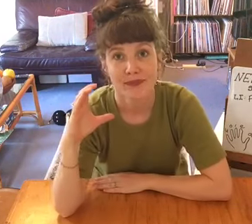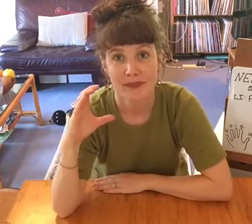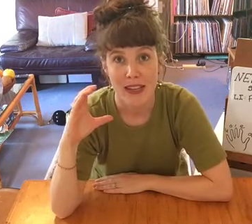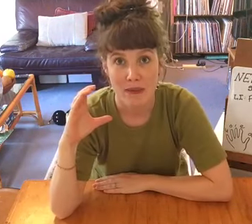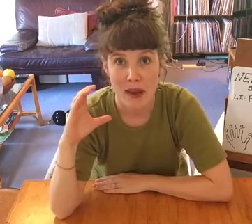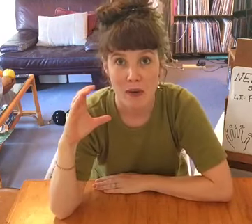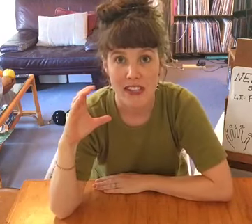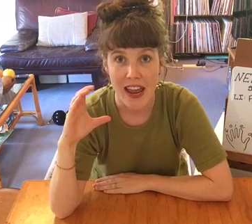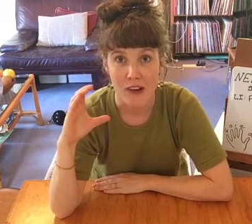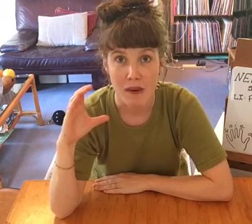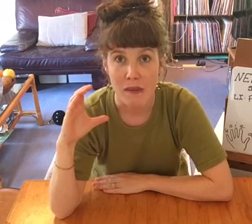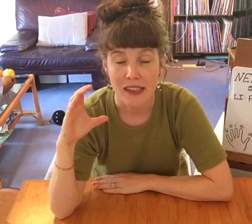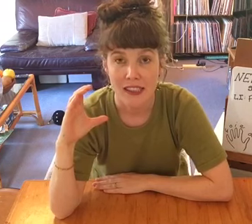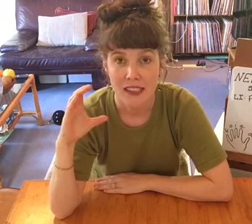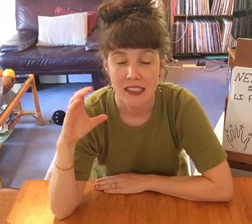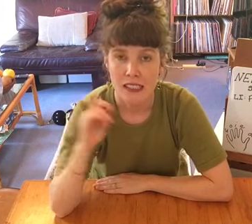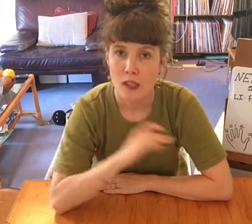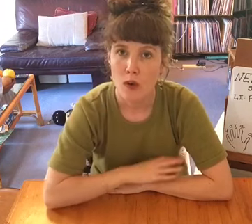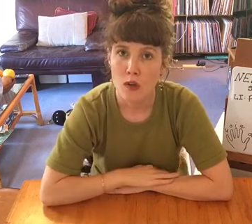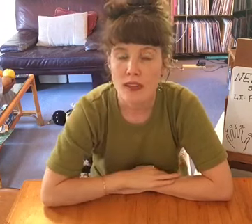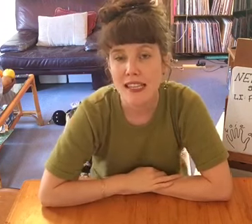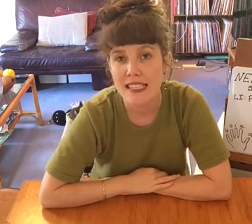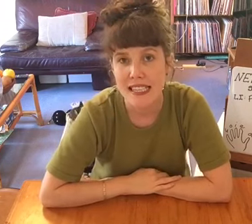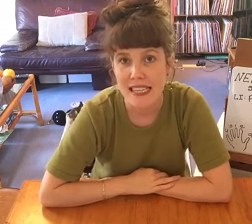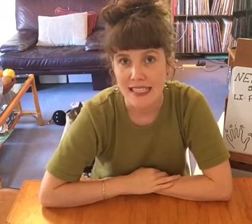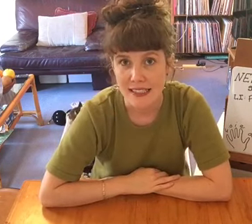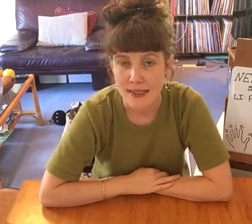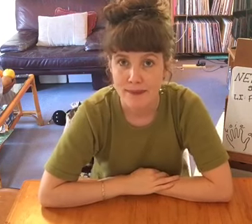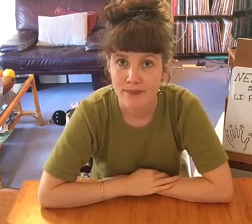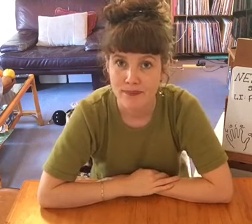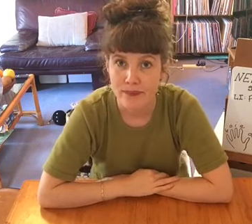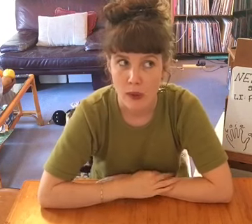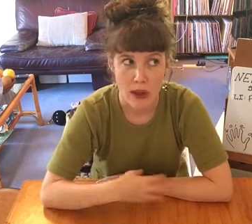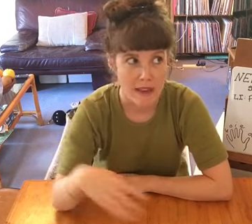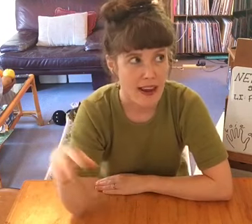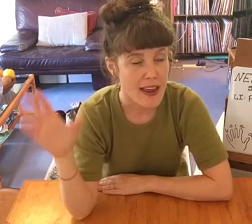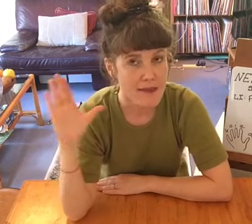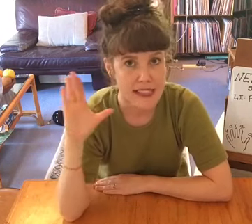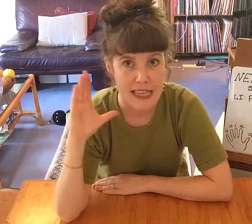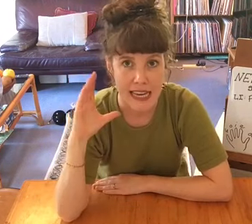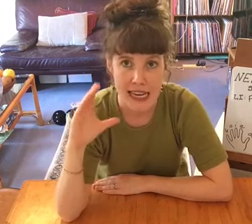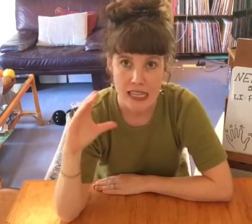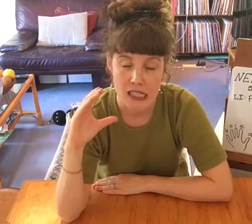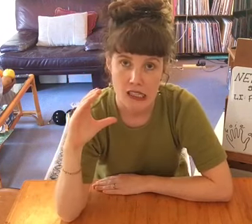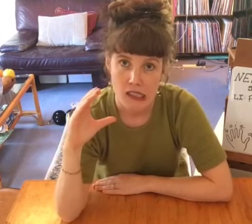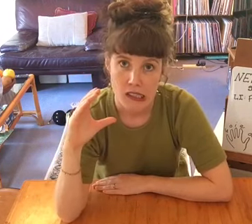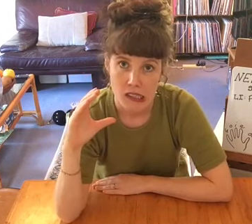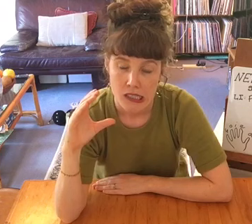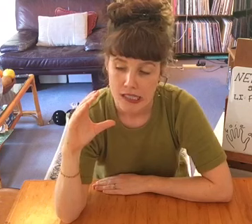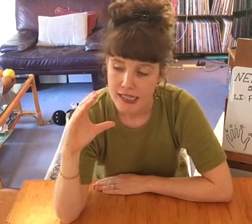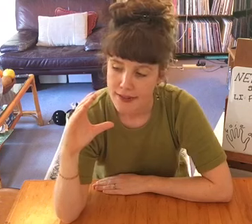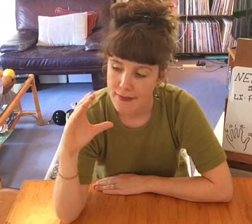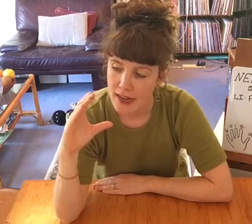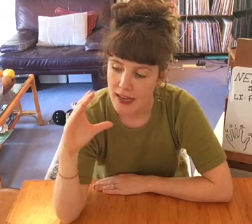Doesn't matter which hand, remember. What do we think D is? Well, if I have C, if